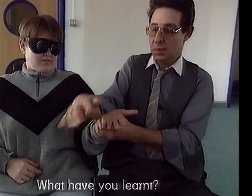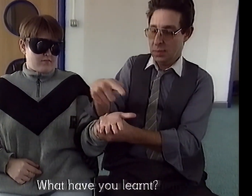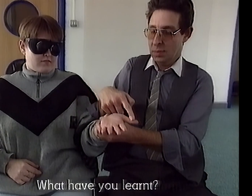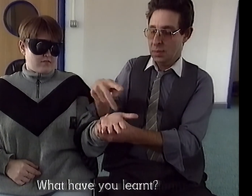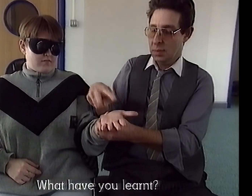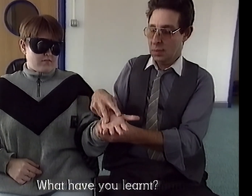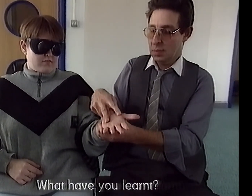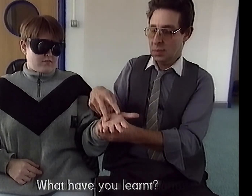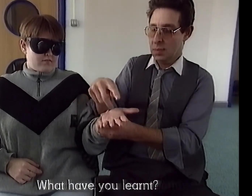What have